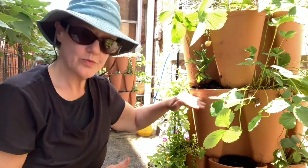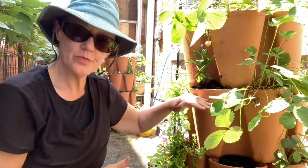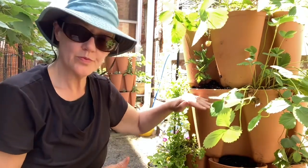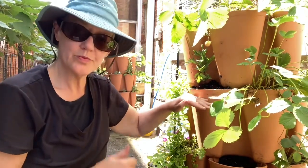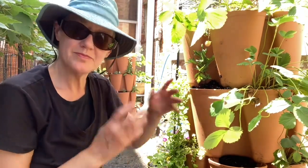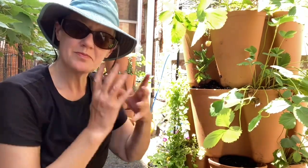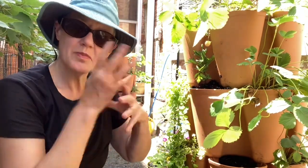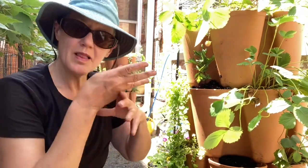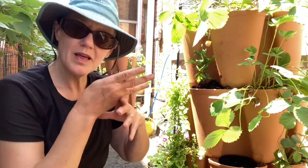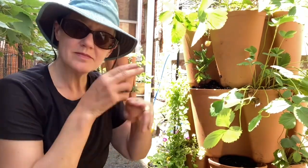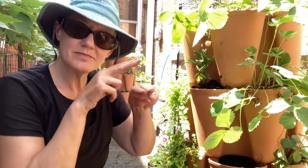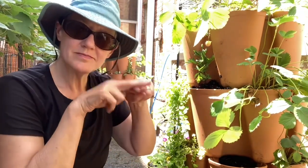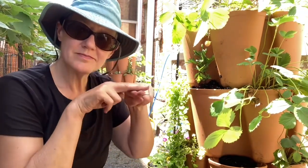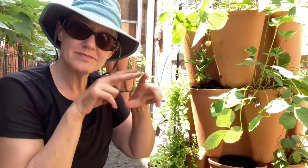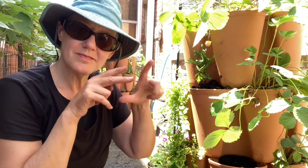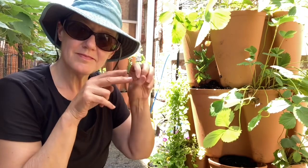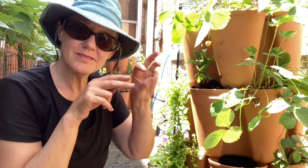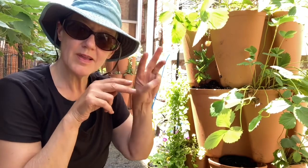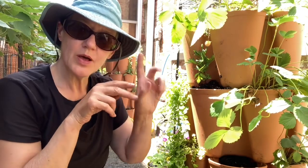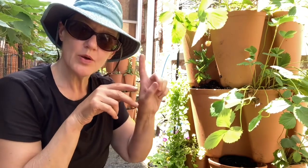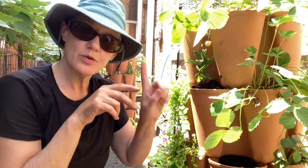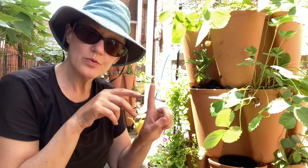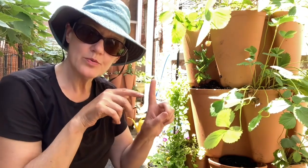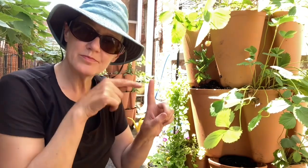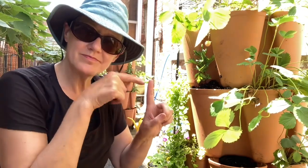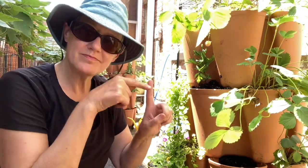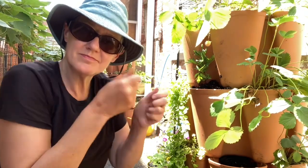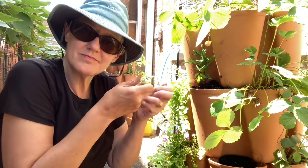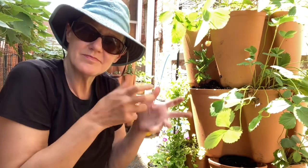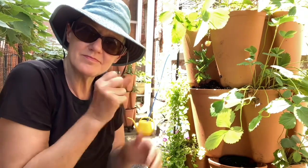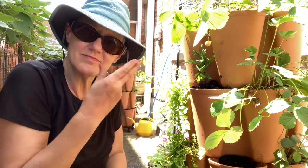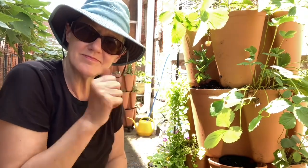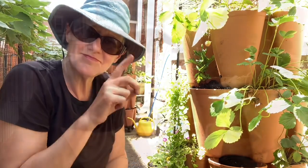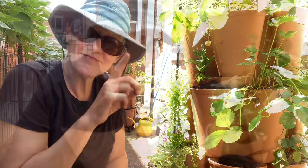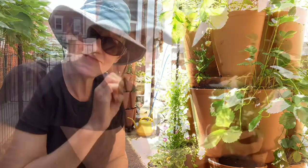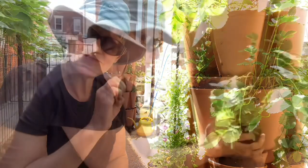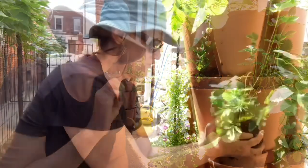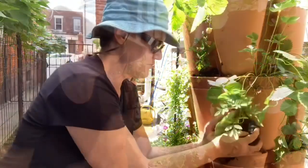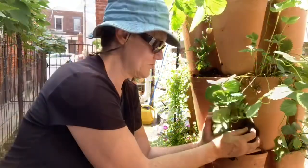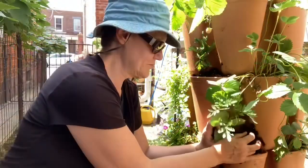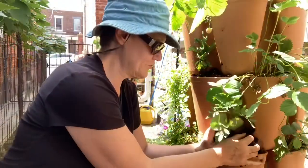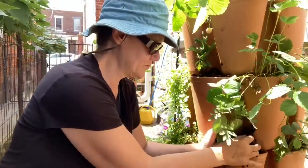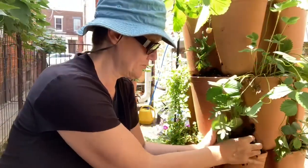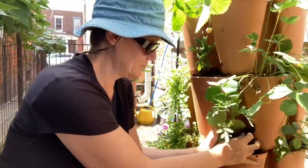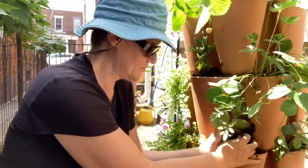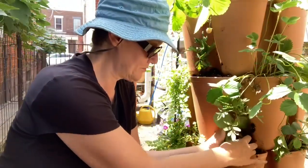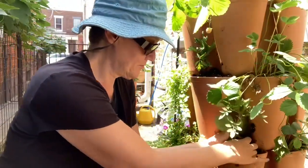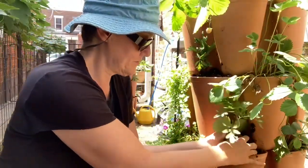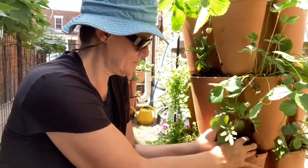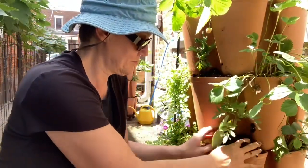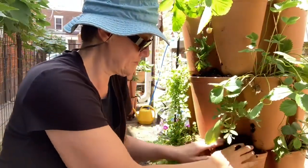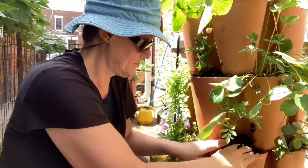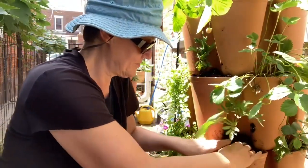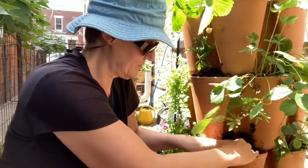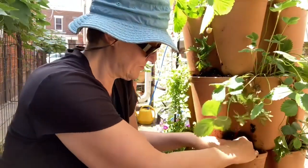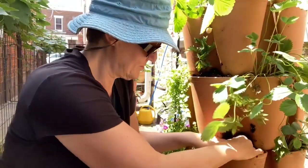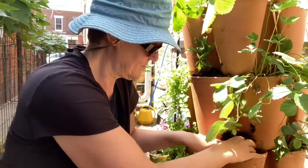Don't make it down lower because then the plant sets too low and it's down in the shade.